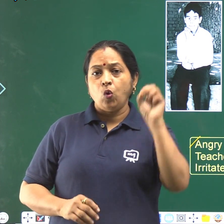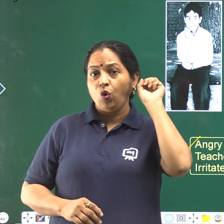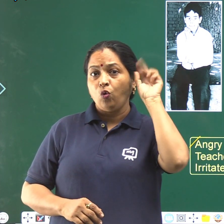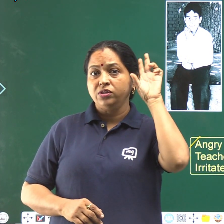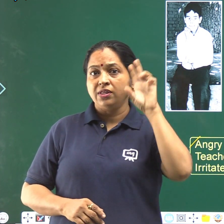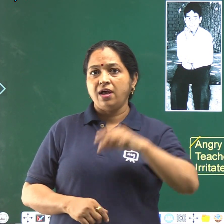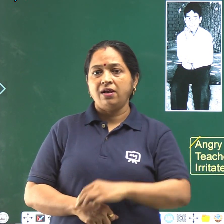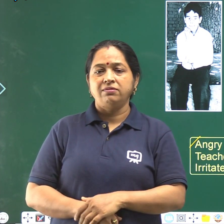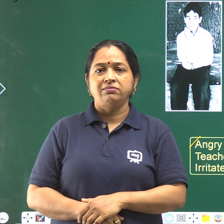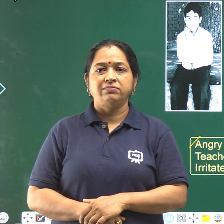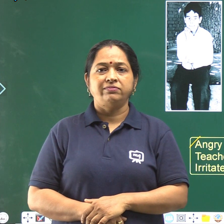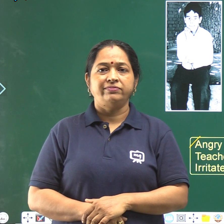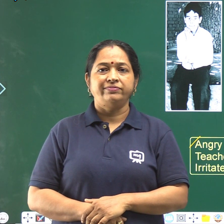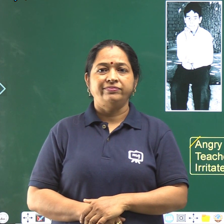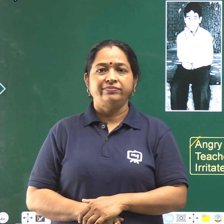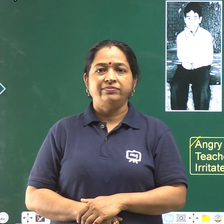Gussa.